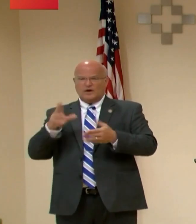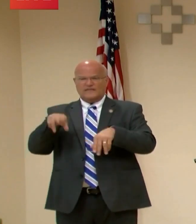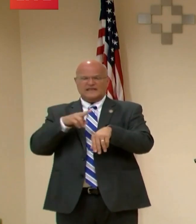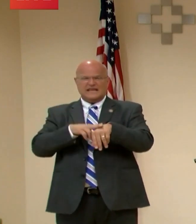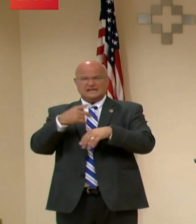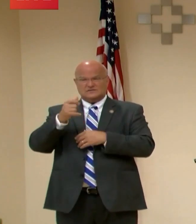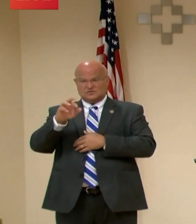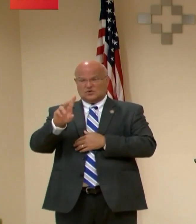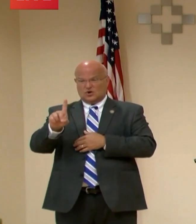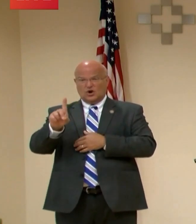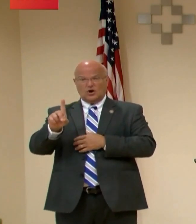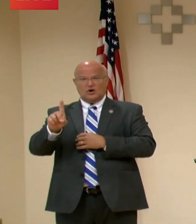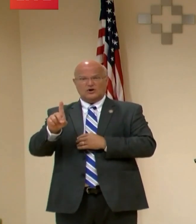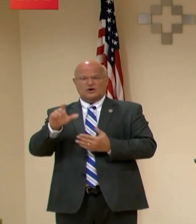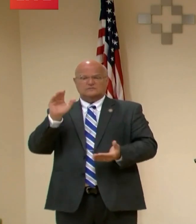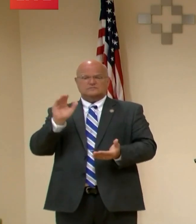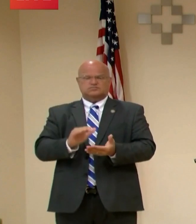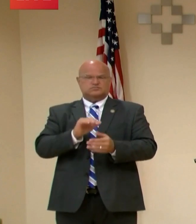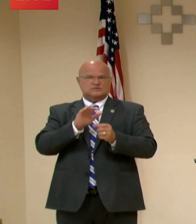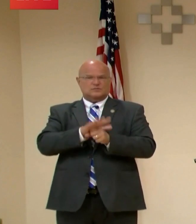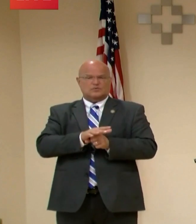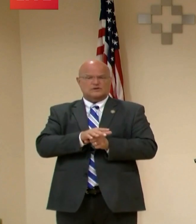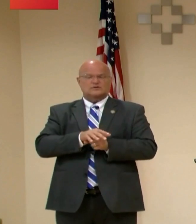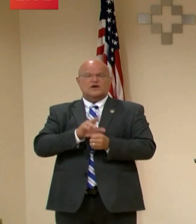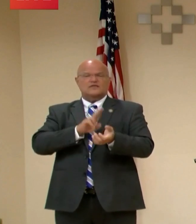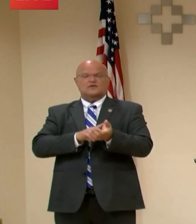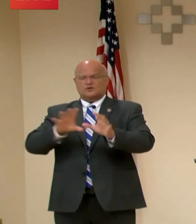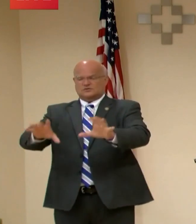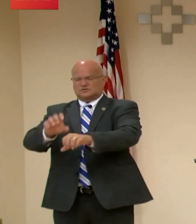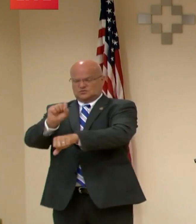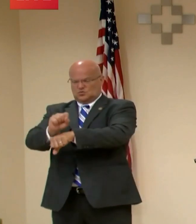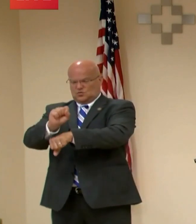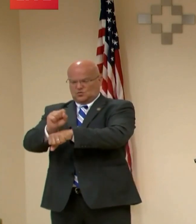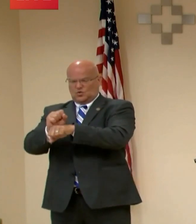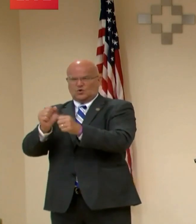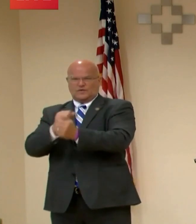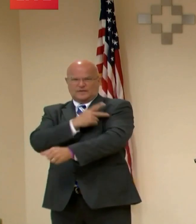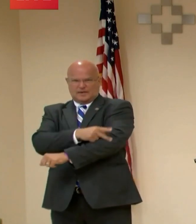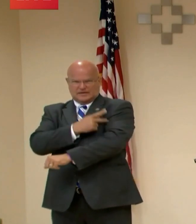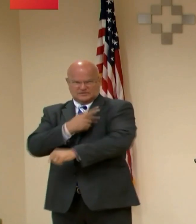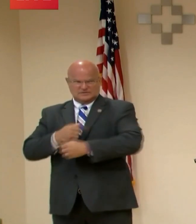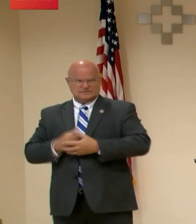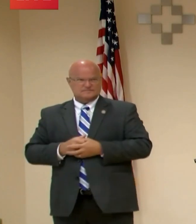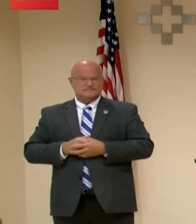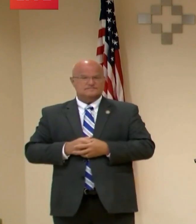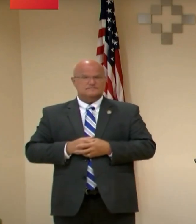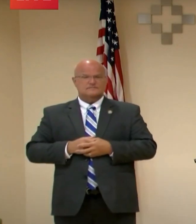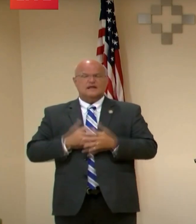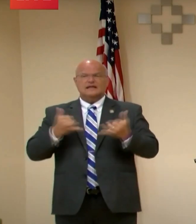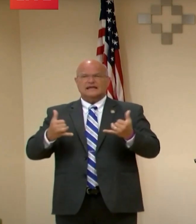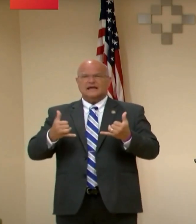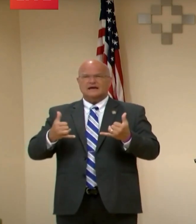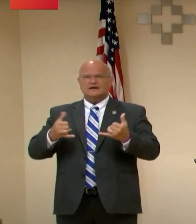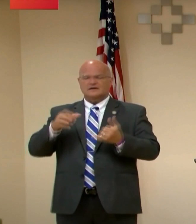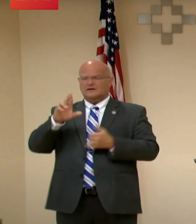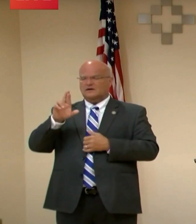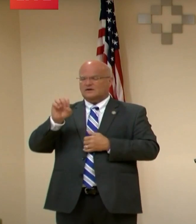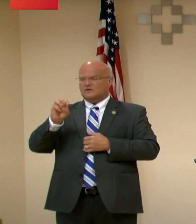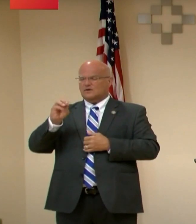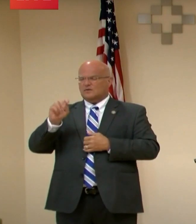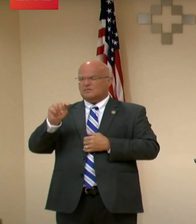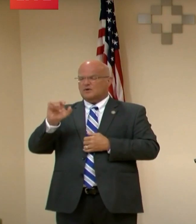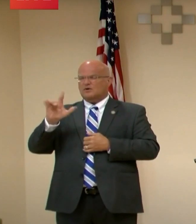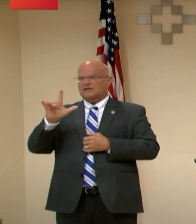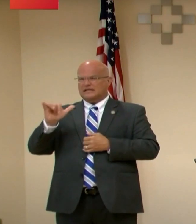National Guard in to relieve some of the pressure, to allow them to do some of the direct work with the patients. Let's go remotely.